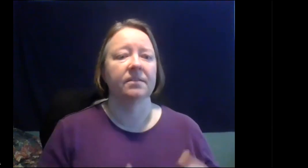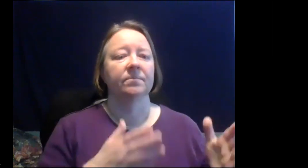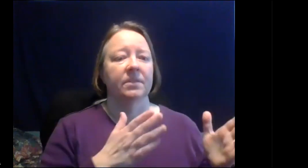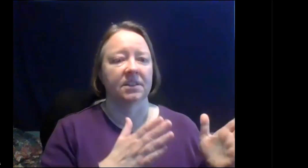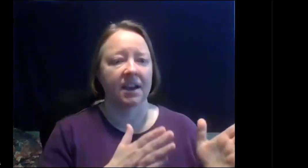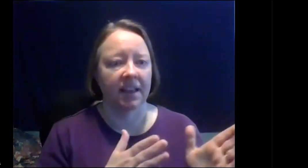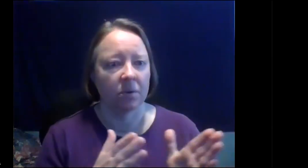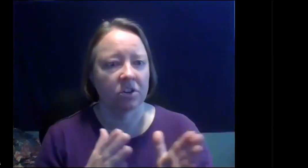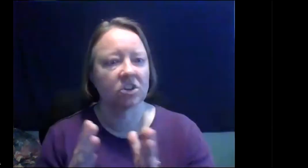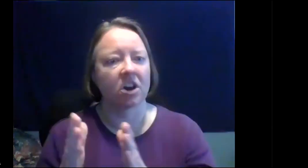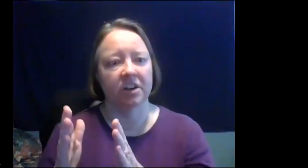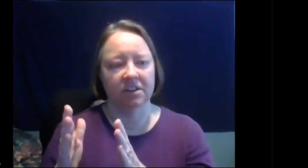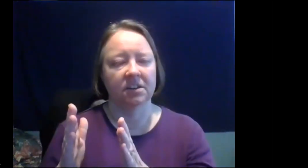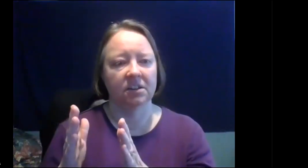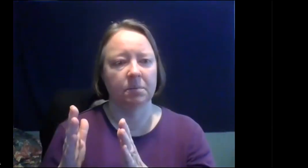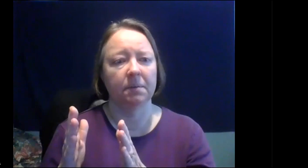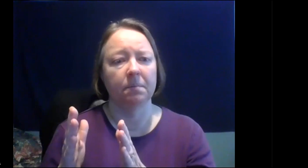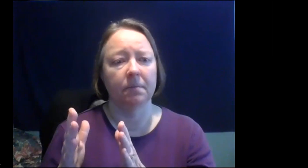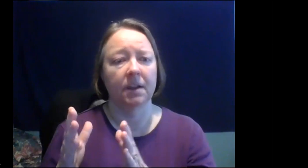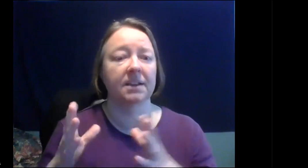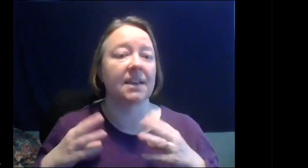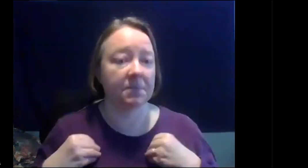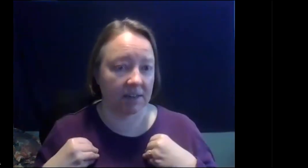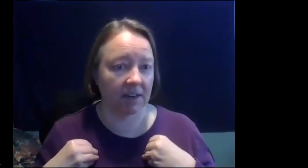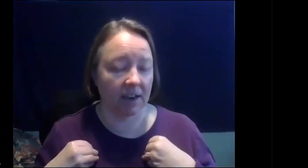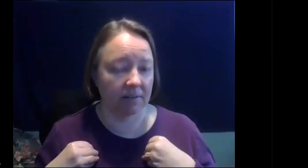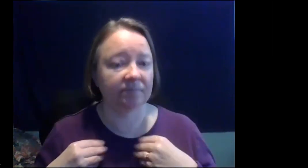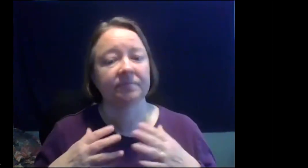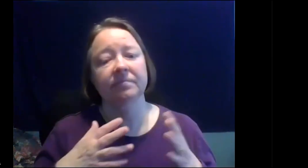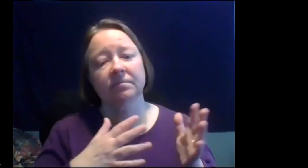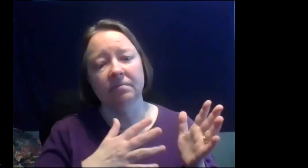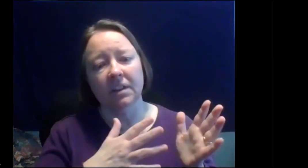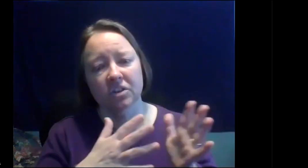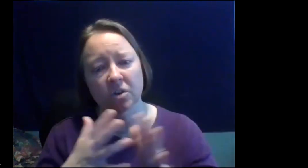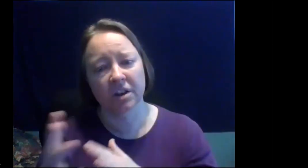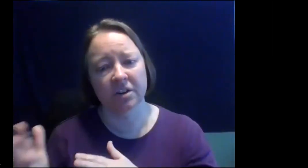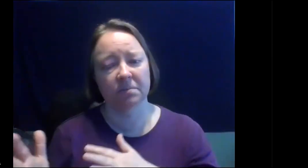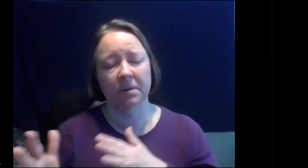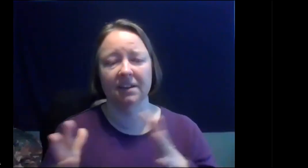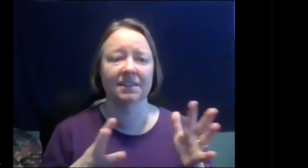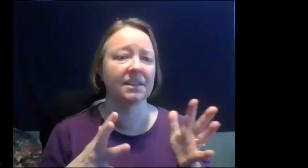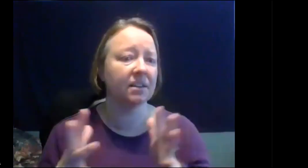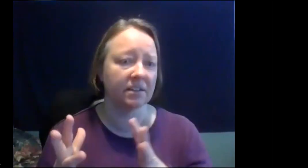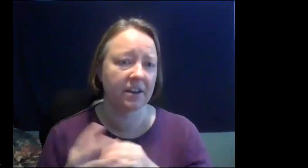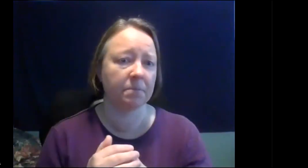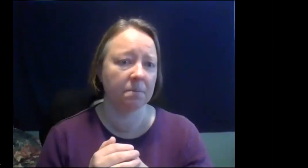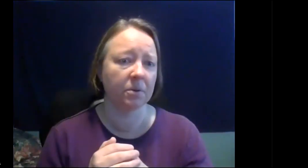then sign language started to be accepted again. So but it's still deaf